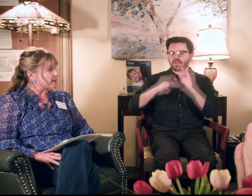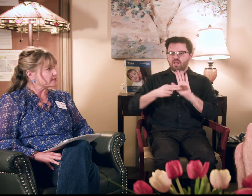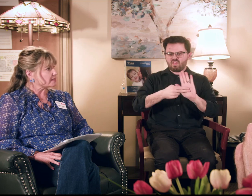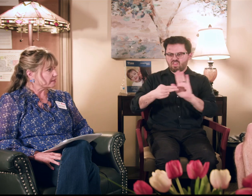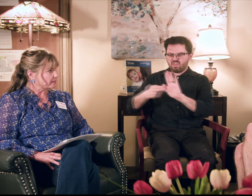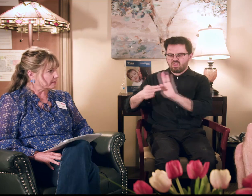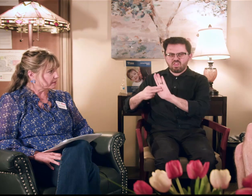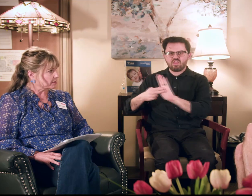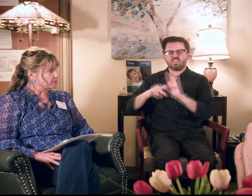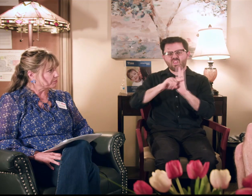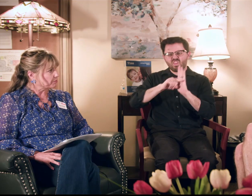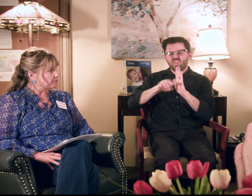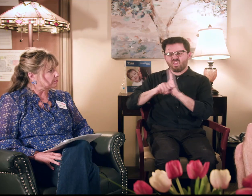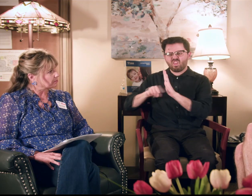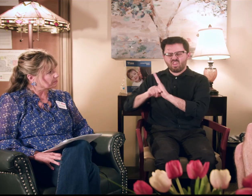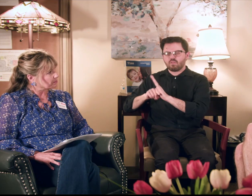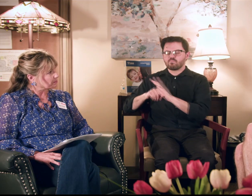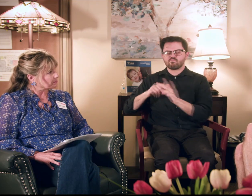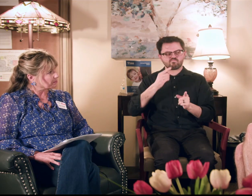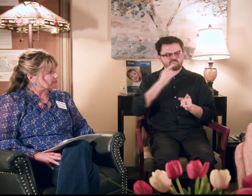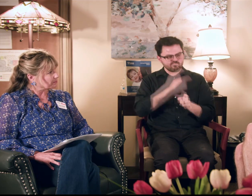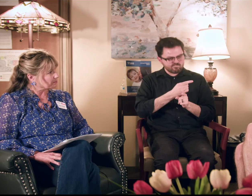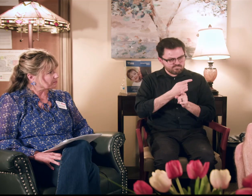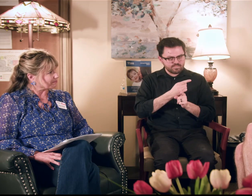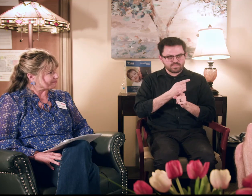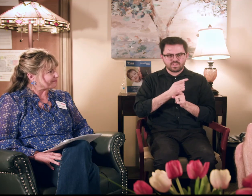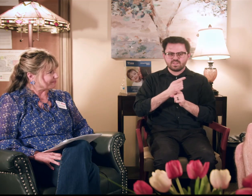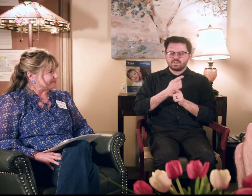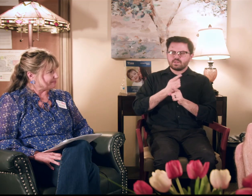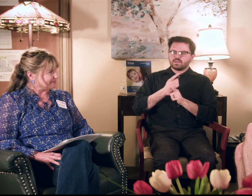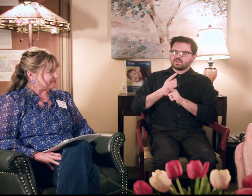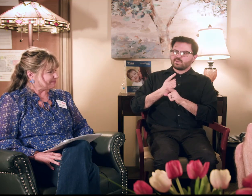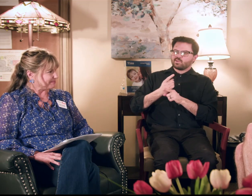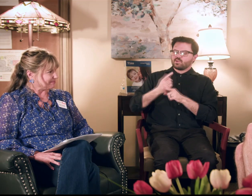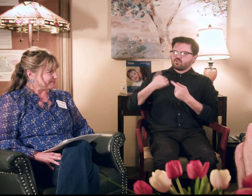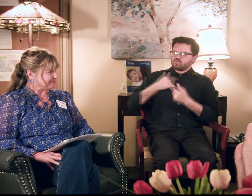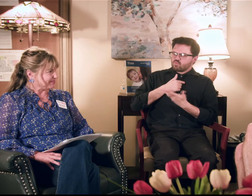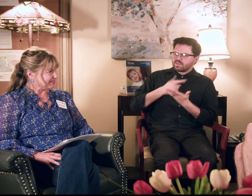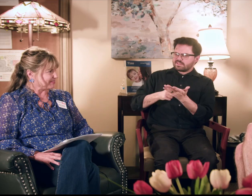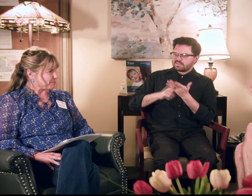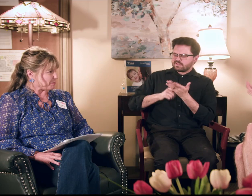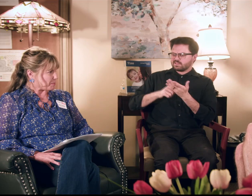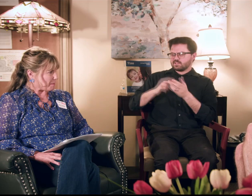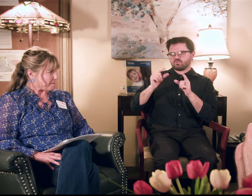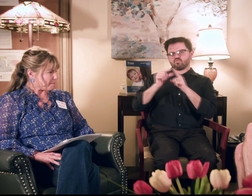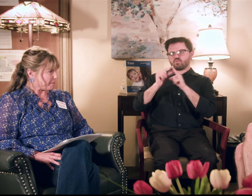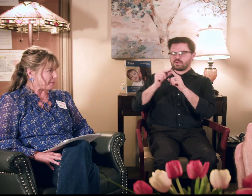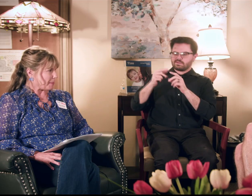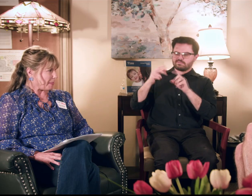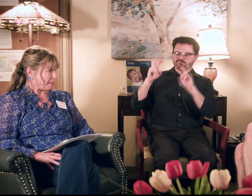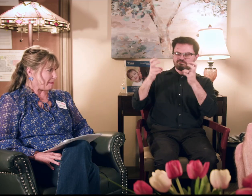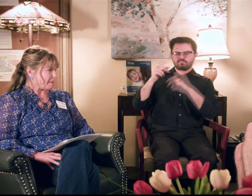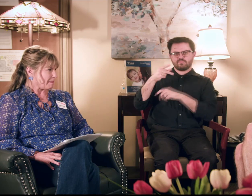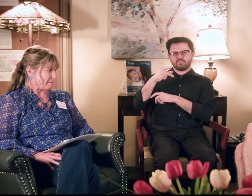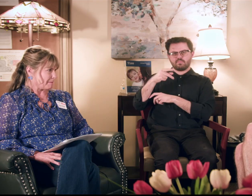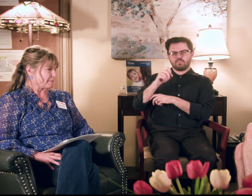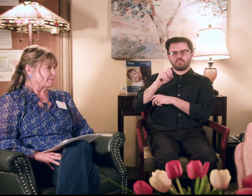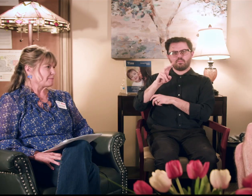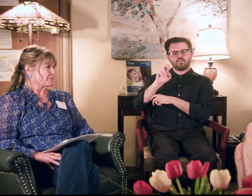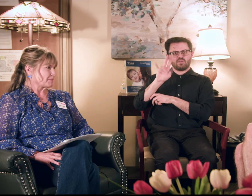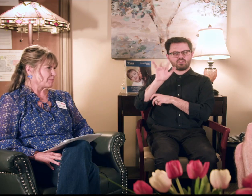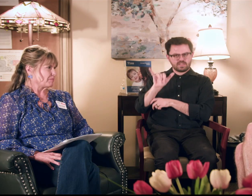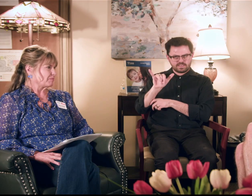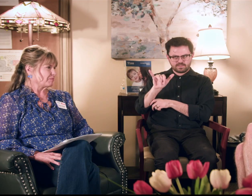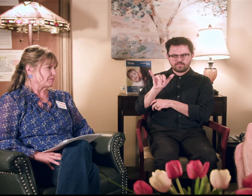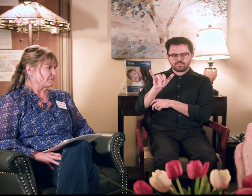and things like that. So, like as we talk about this word poverty and this construct and all this, folks that come in for services that find